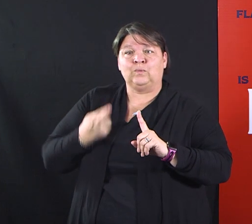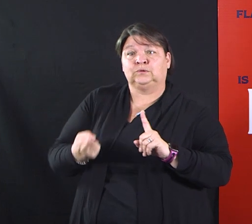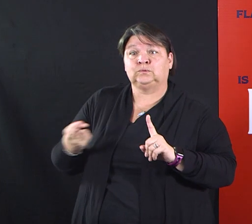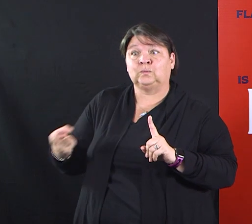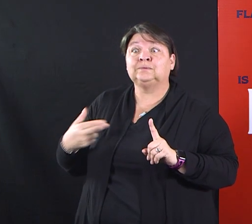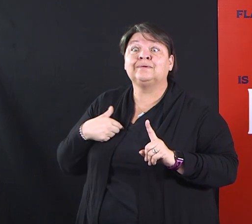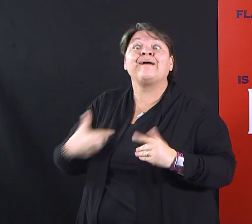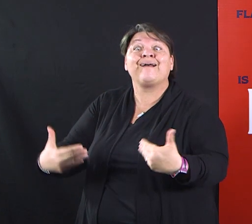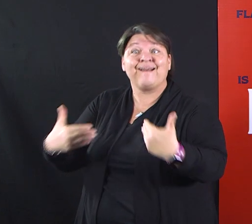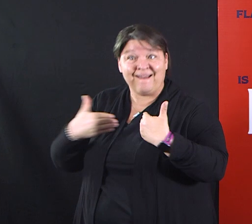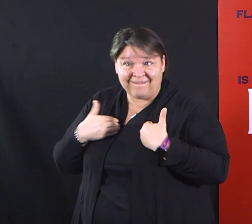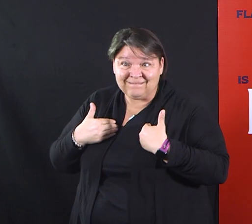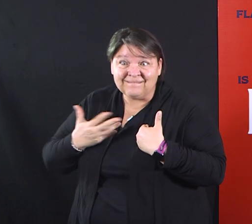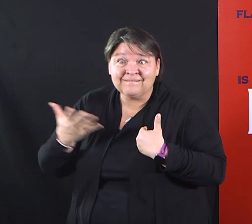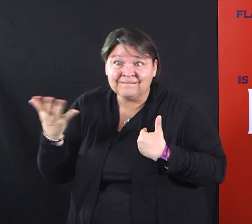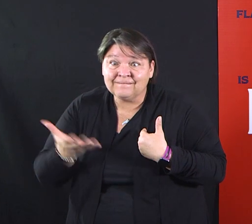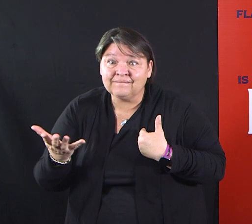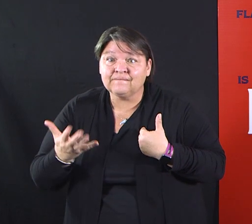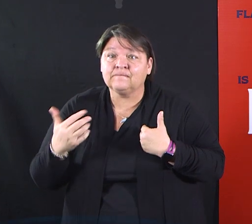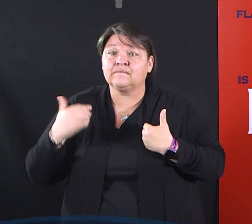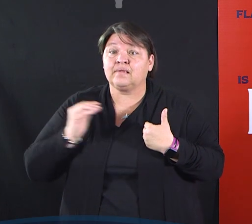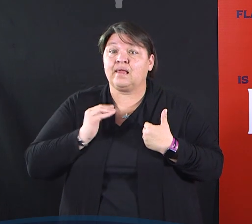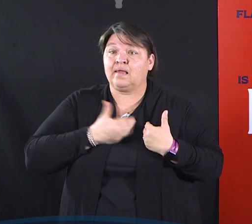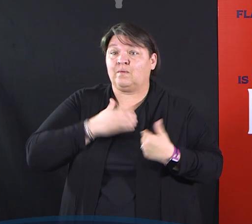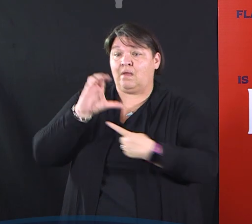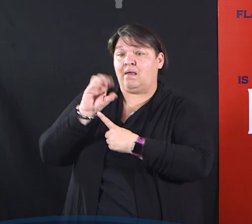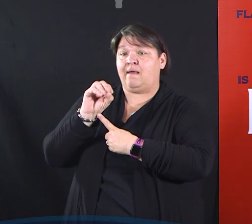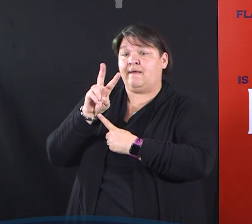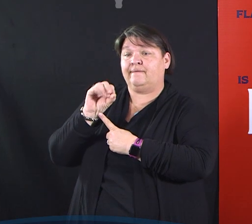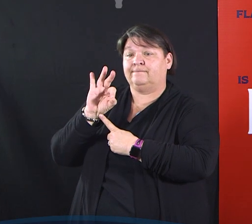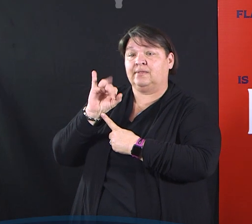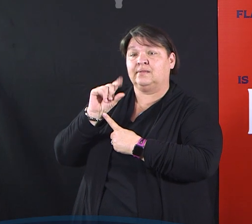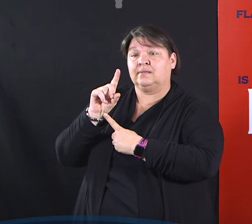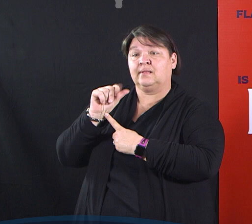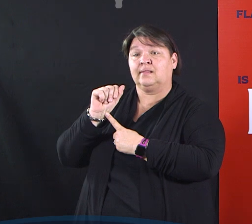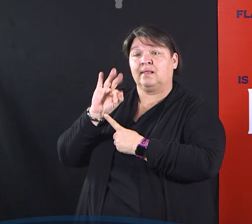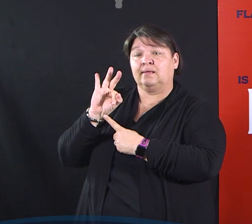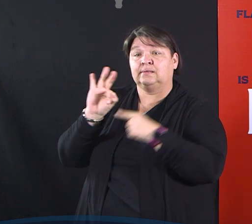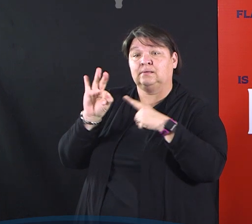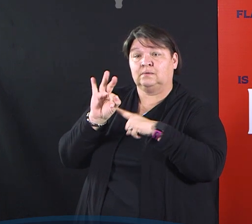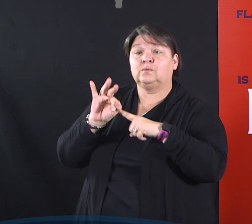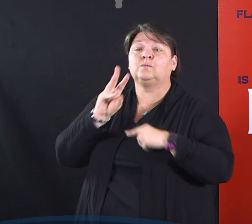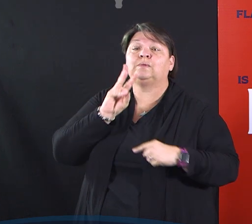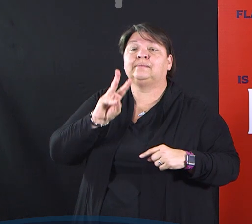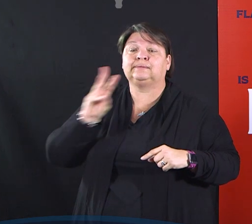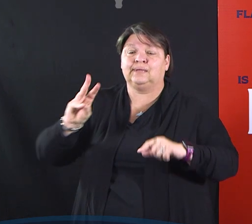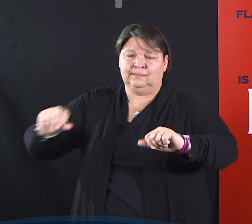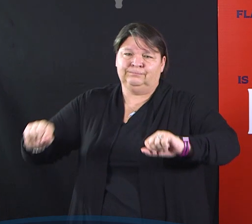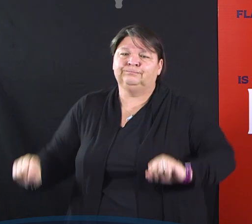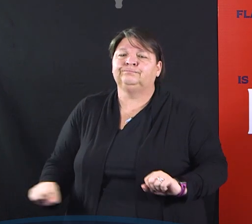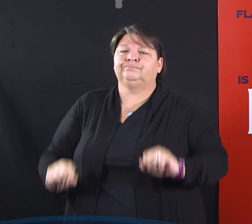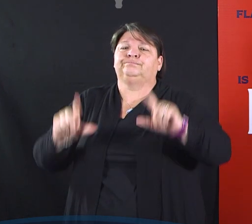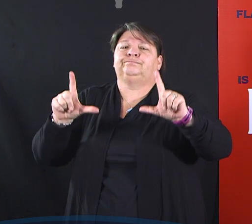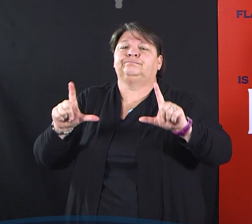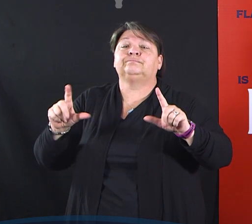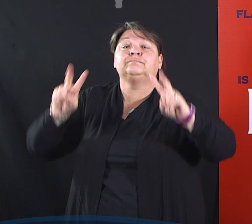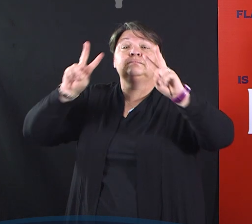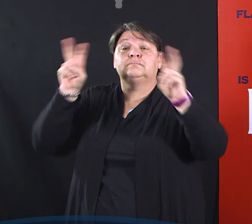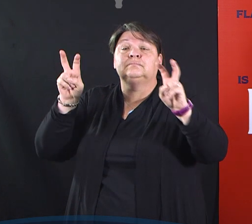is the city's COVID-19 page for business owners. This information can be accessed at